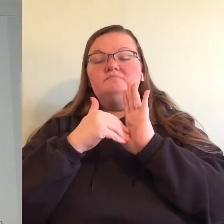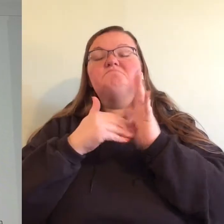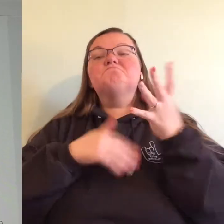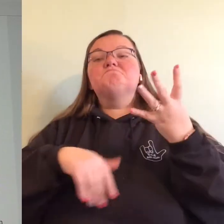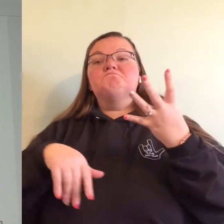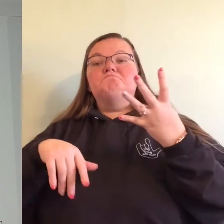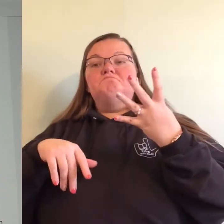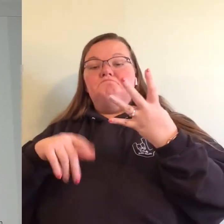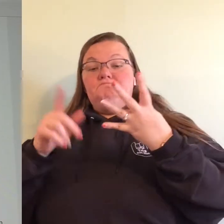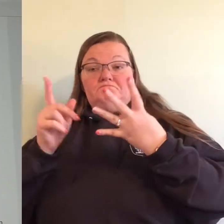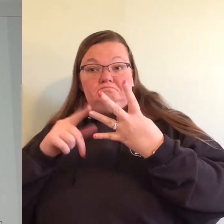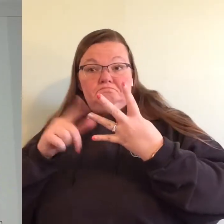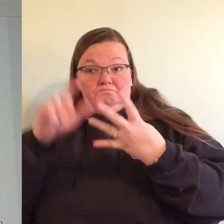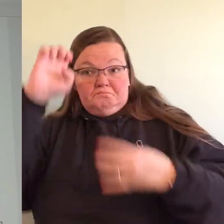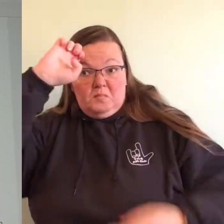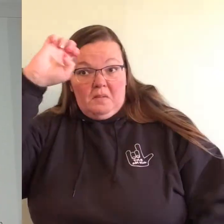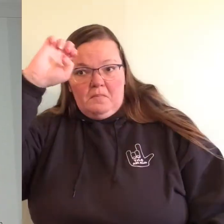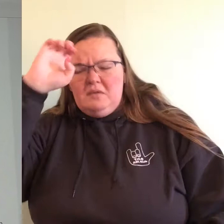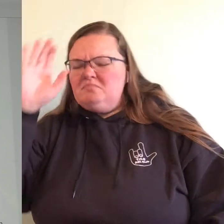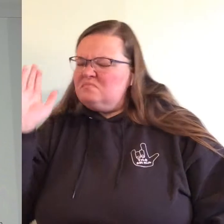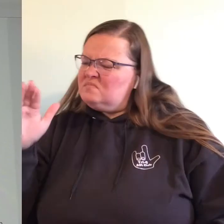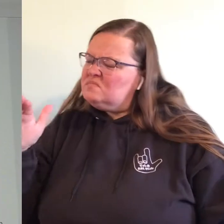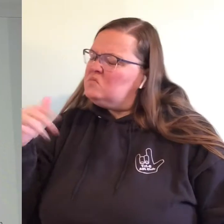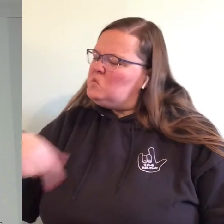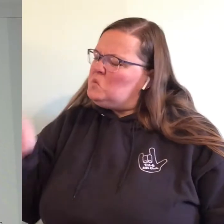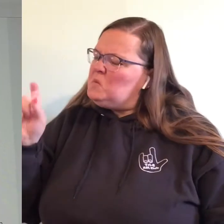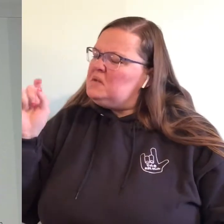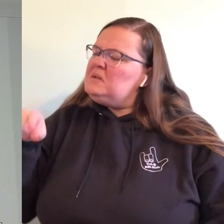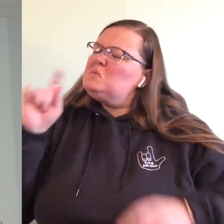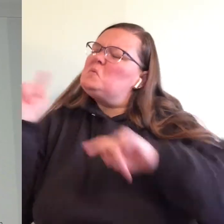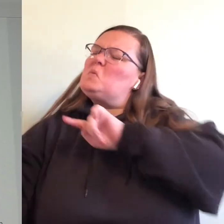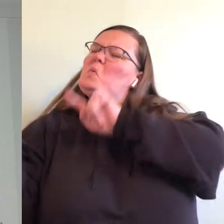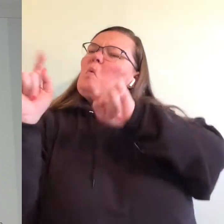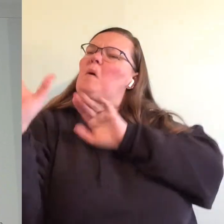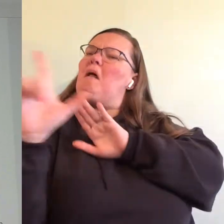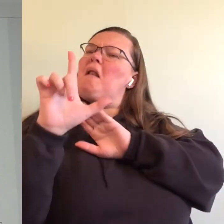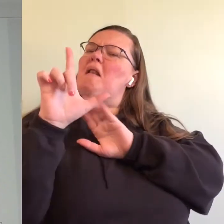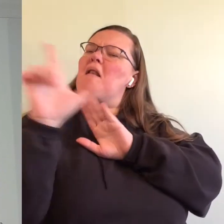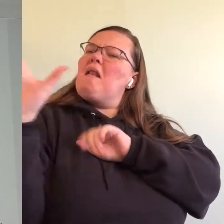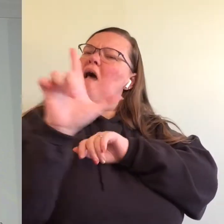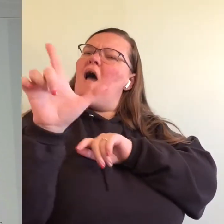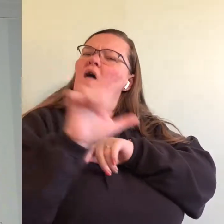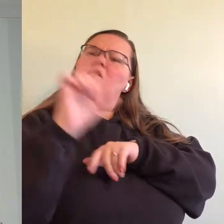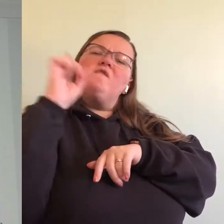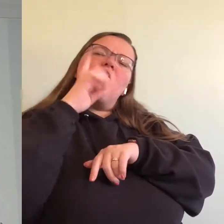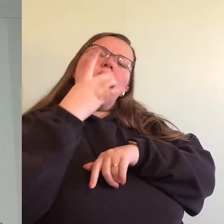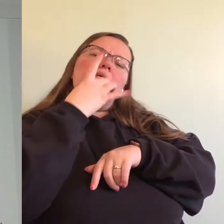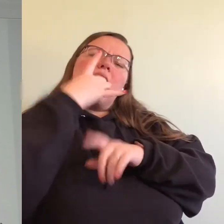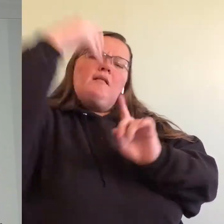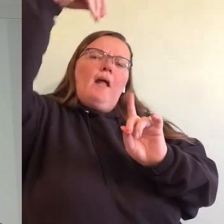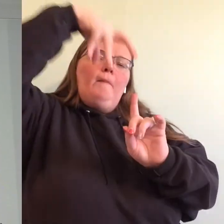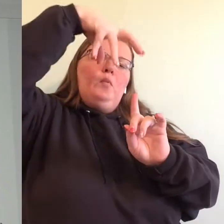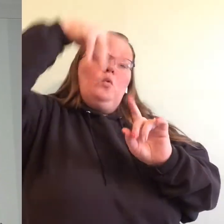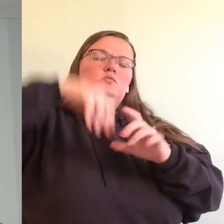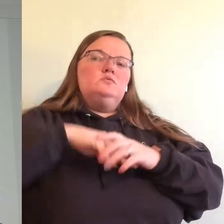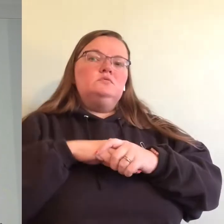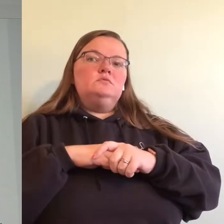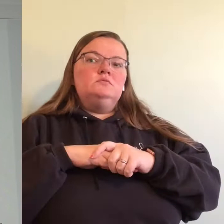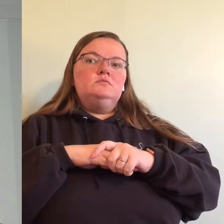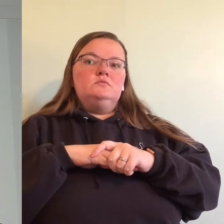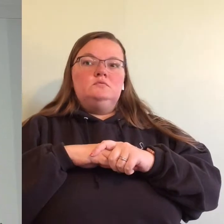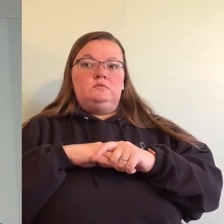"I say," began Edmund presently, "oughtn't we to be bearing a bit more to the left, that is, if we are aiming for the